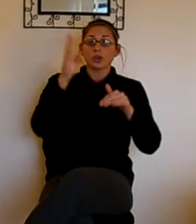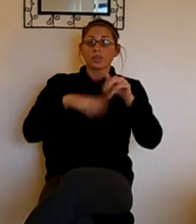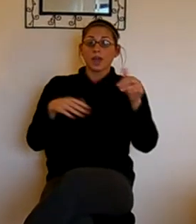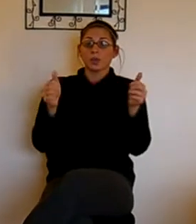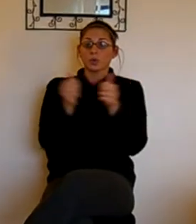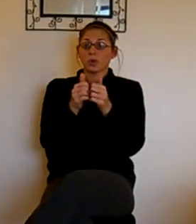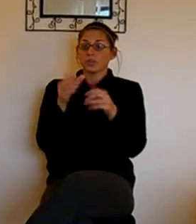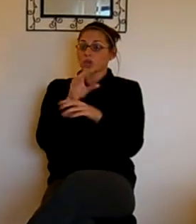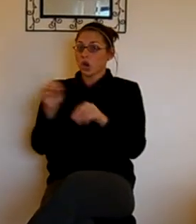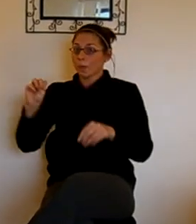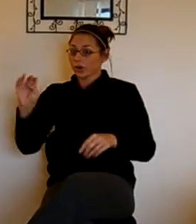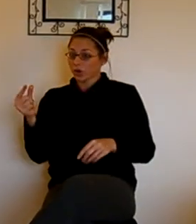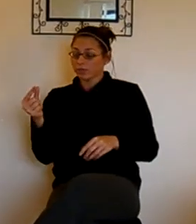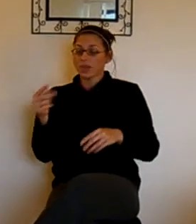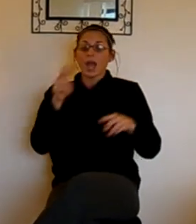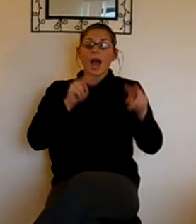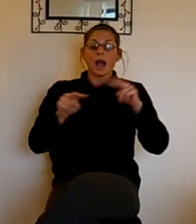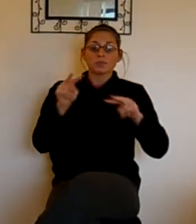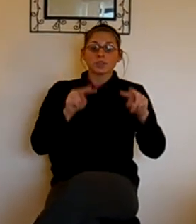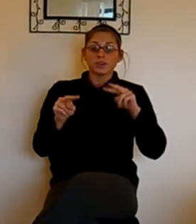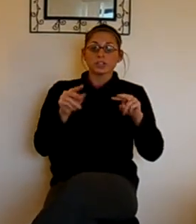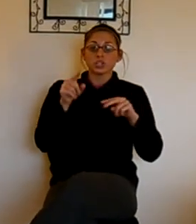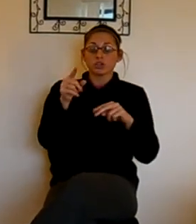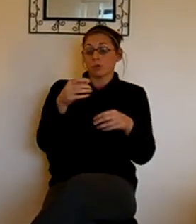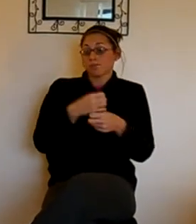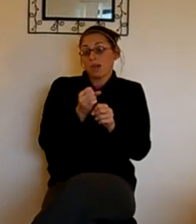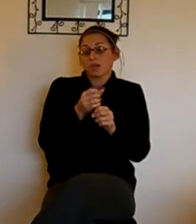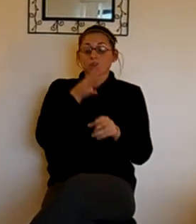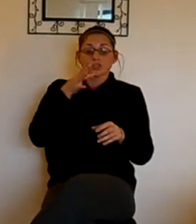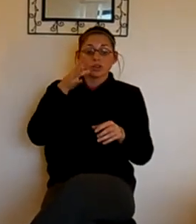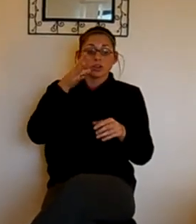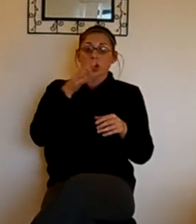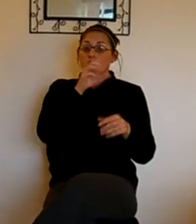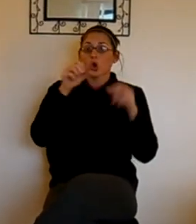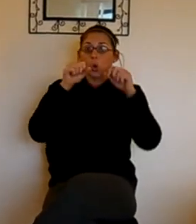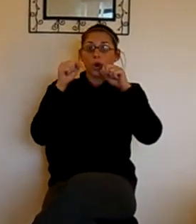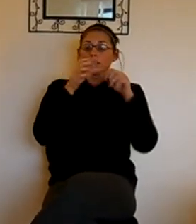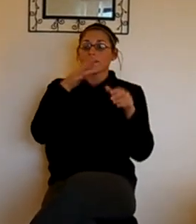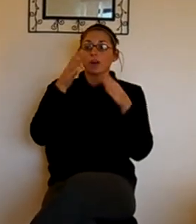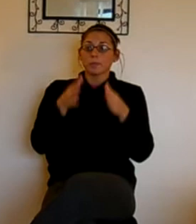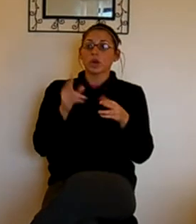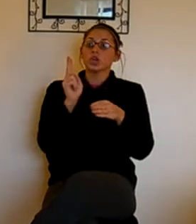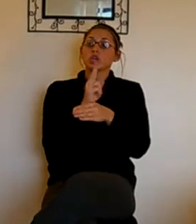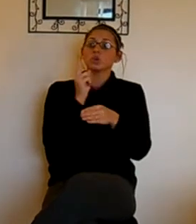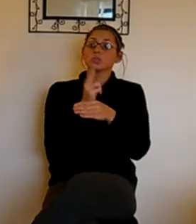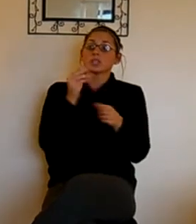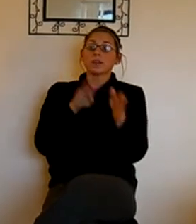just an observation that you're making as a corn farmer. So you could use this to develop your research or to develop